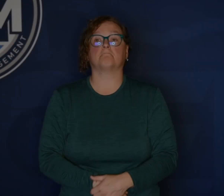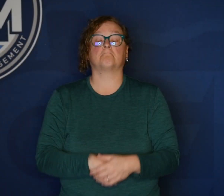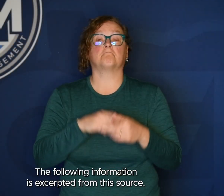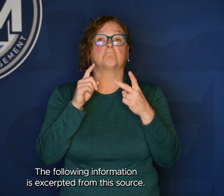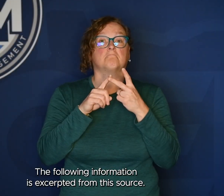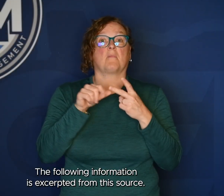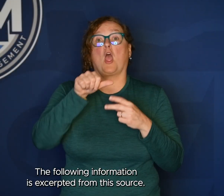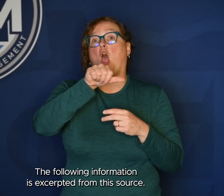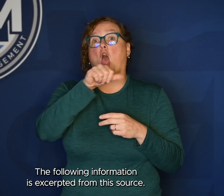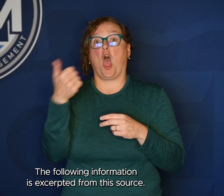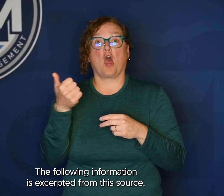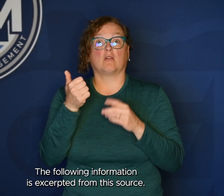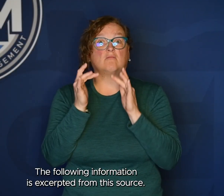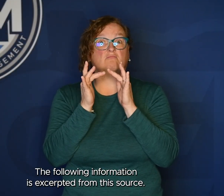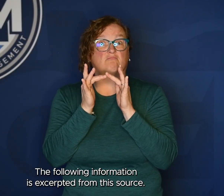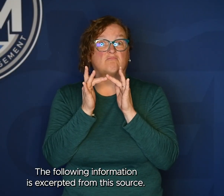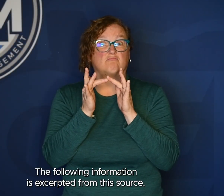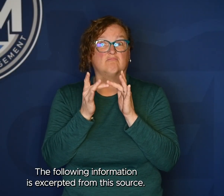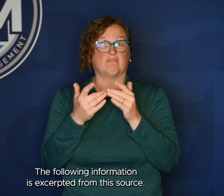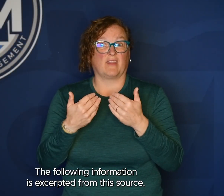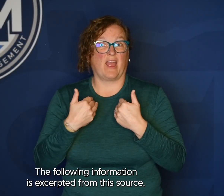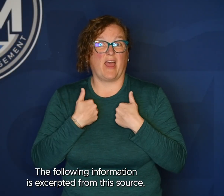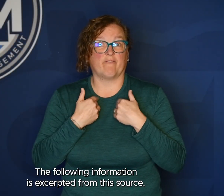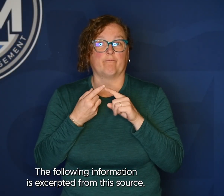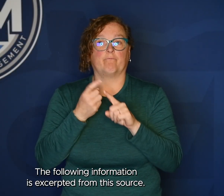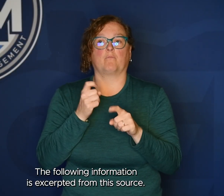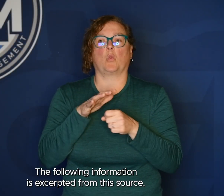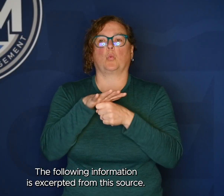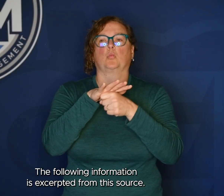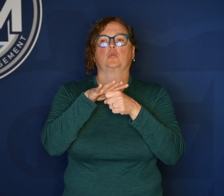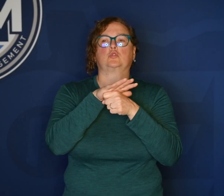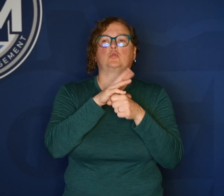The following information is excerpted from this source.